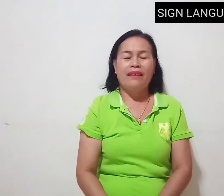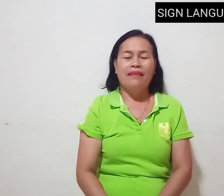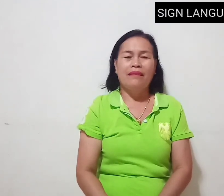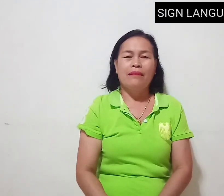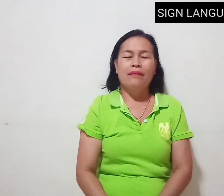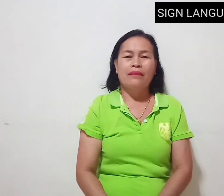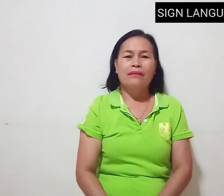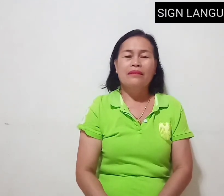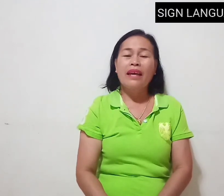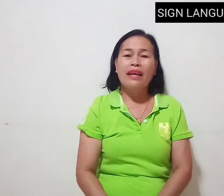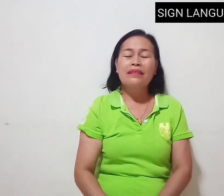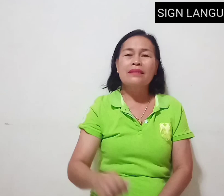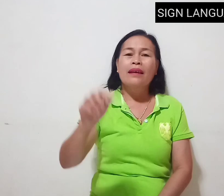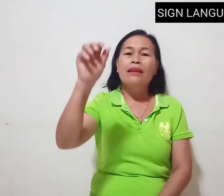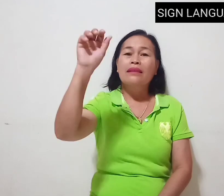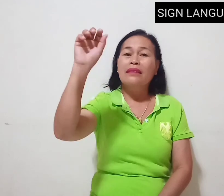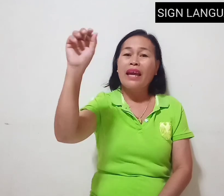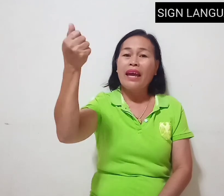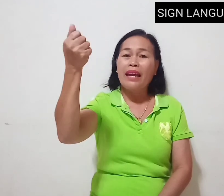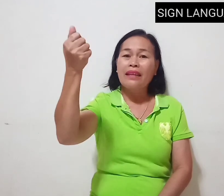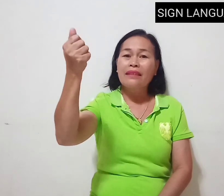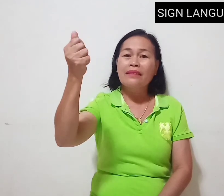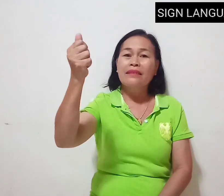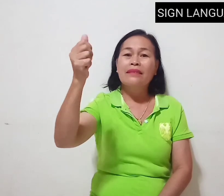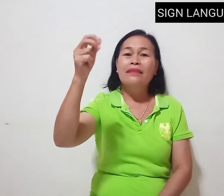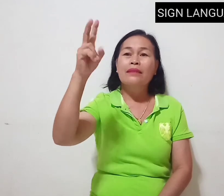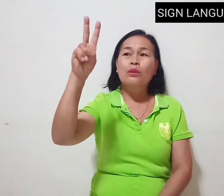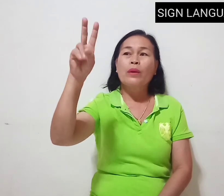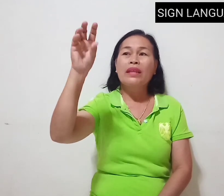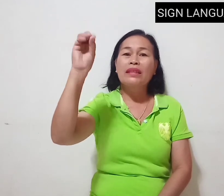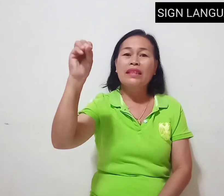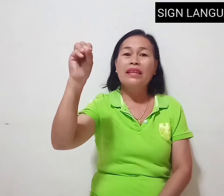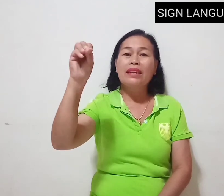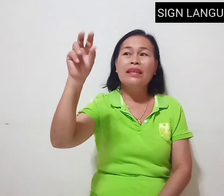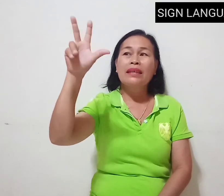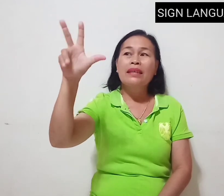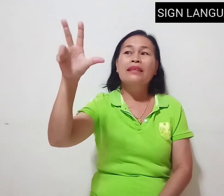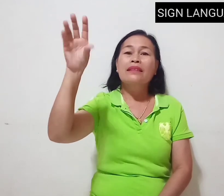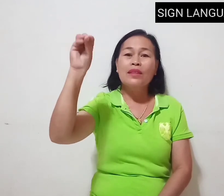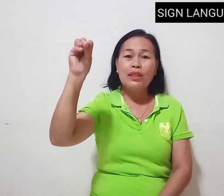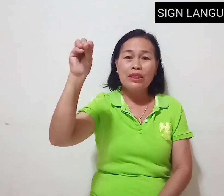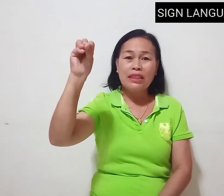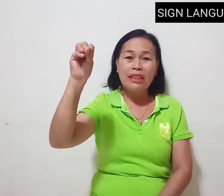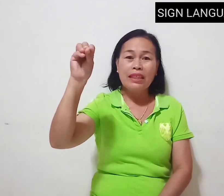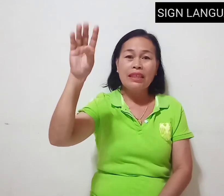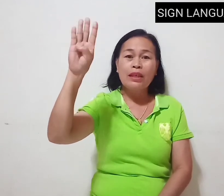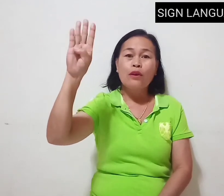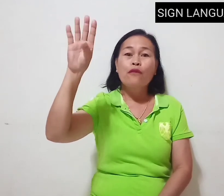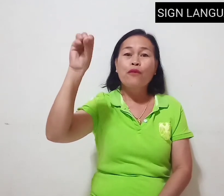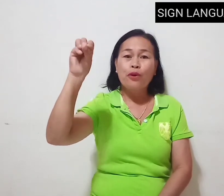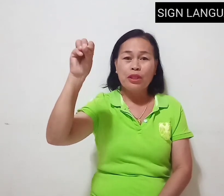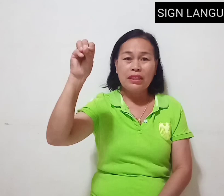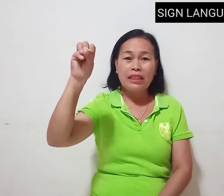Okay. Tens, 10, 20, 30,